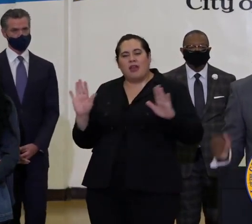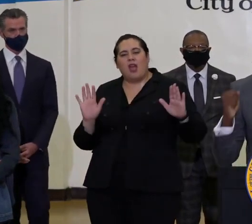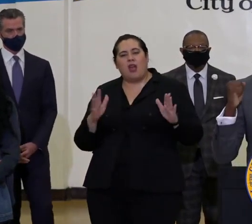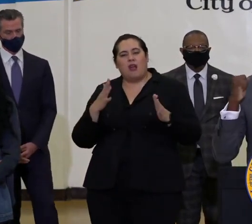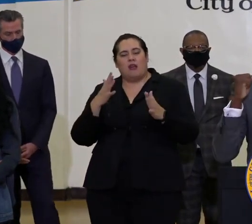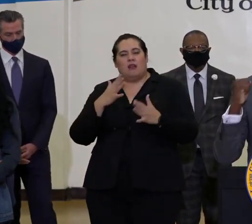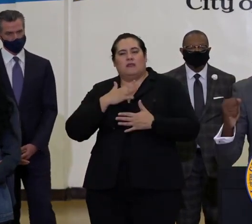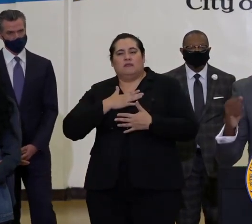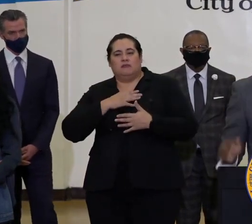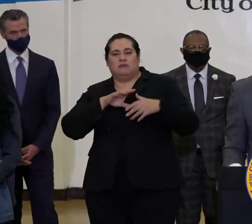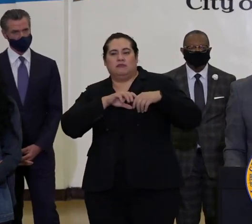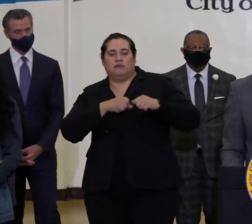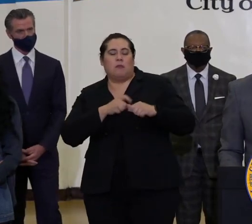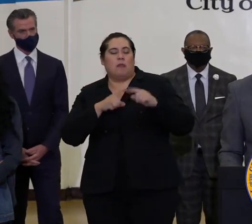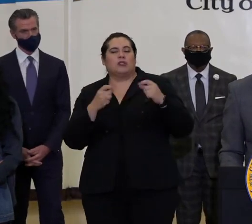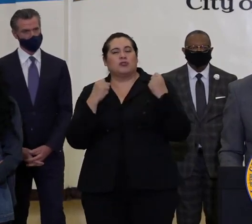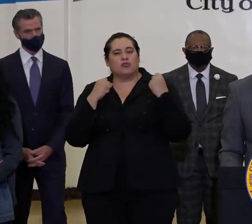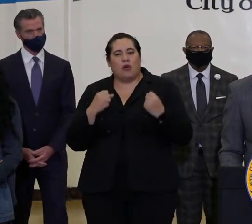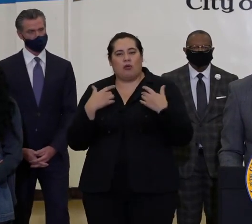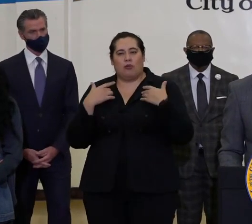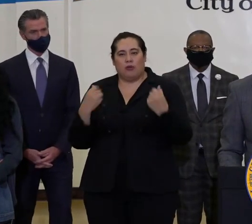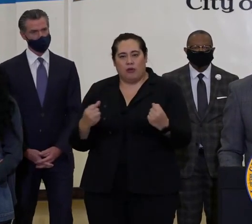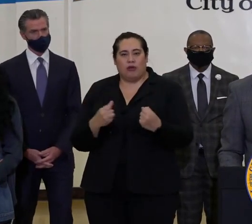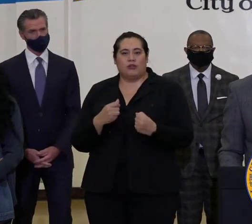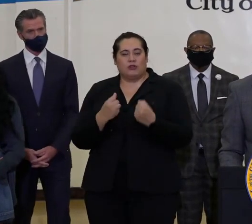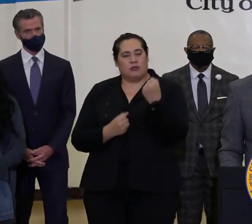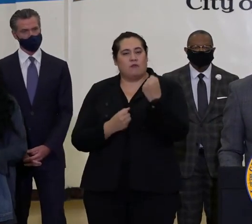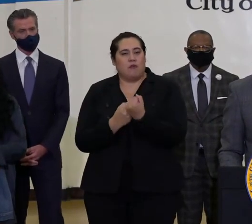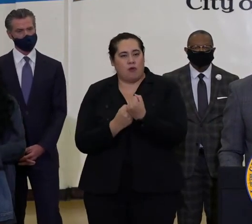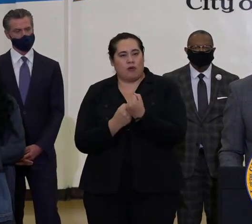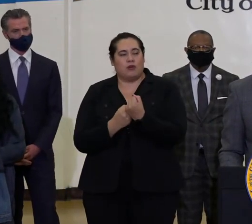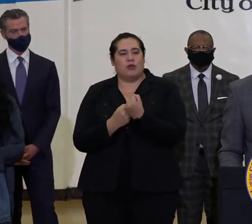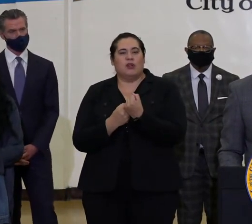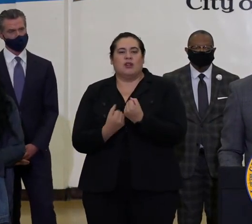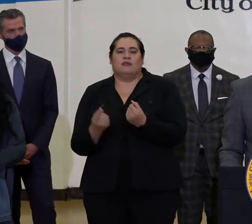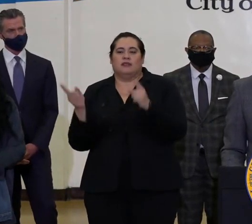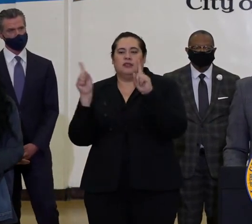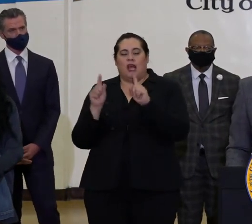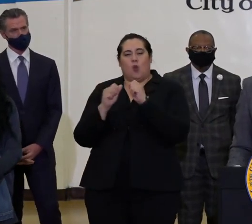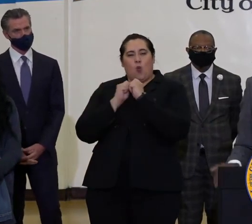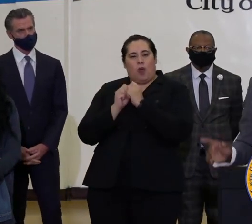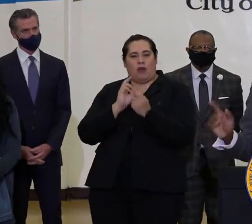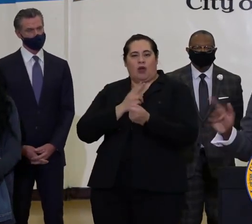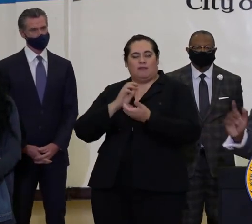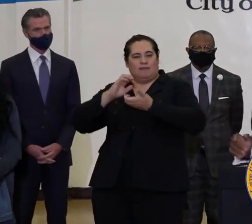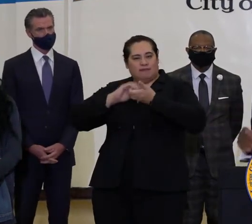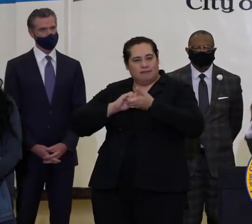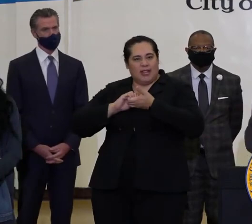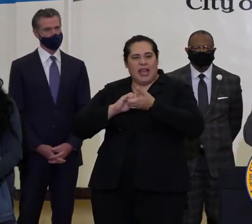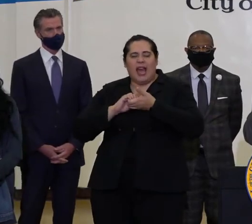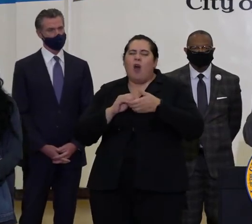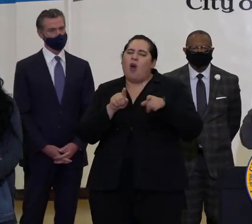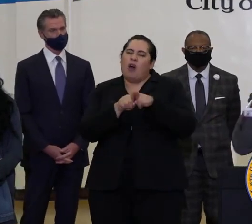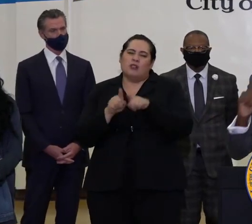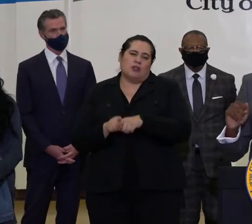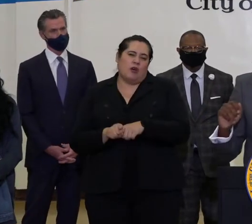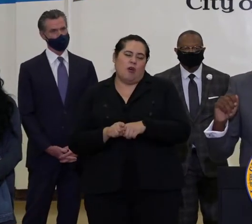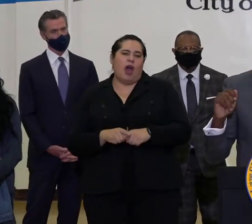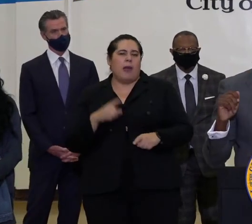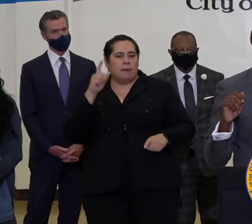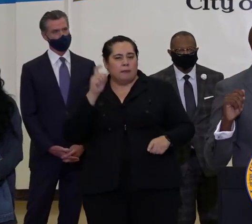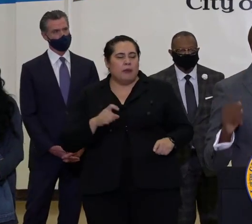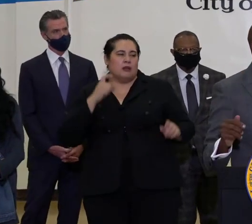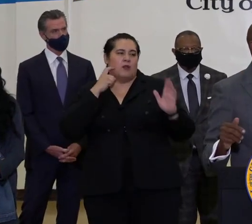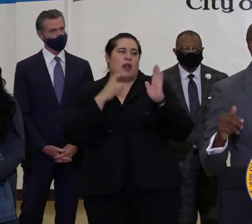tragedy, but their strong courage and support to stand with us and stand united. And I'd be remiss too if I didn't